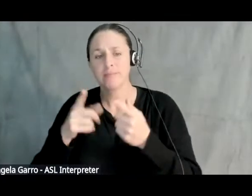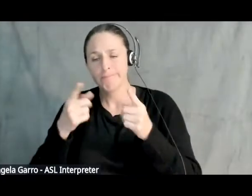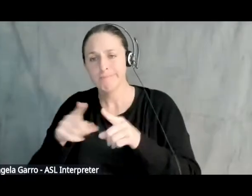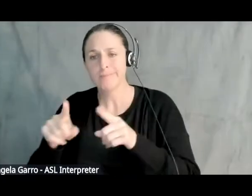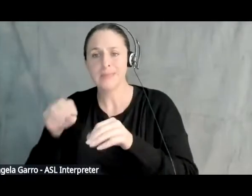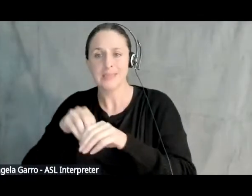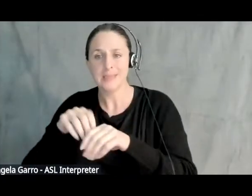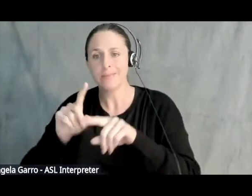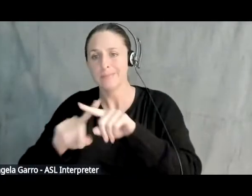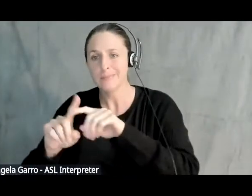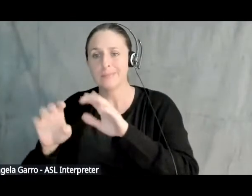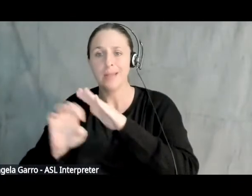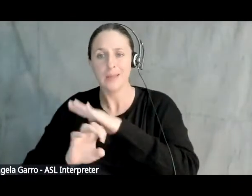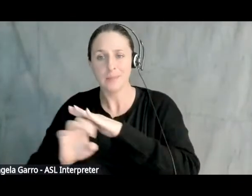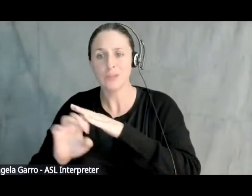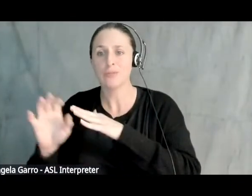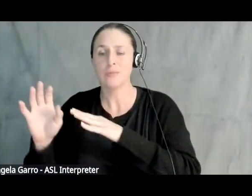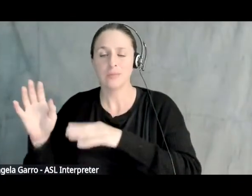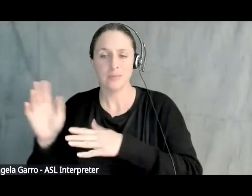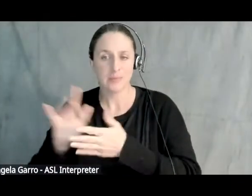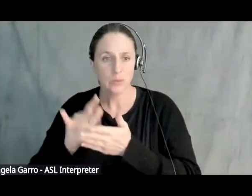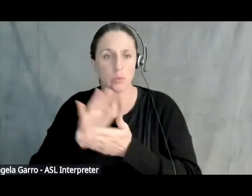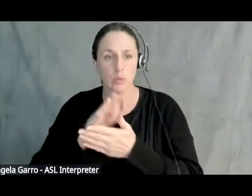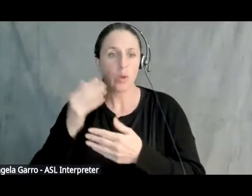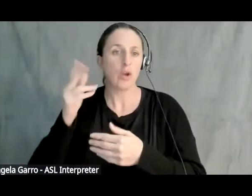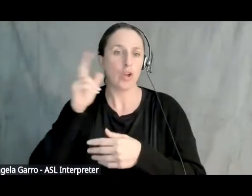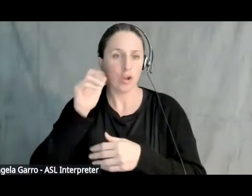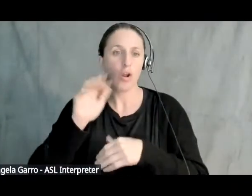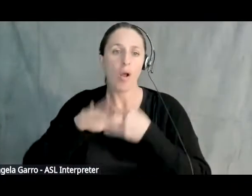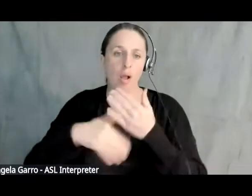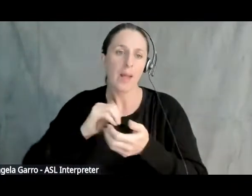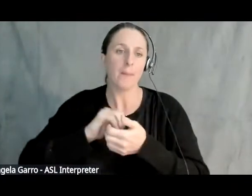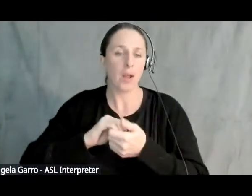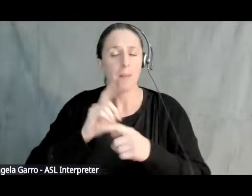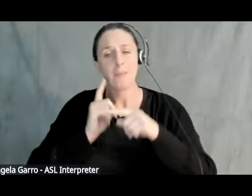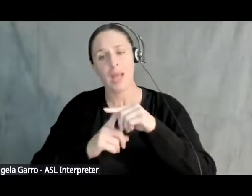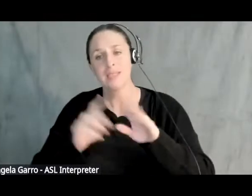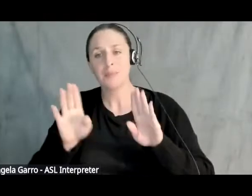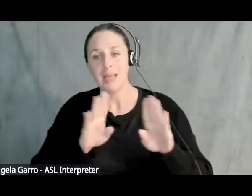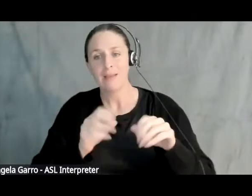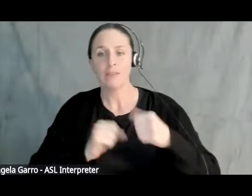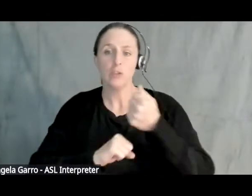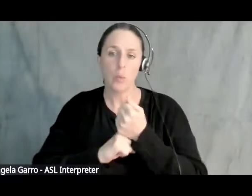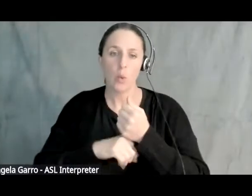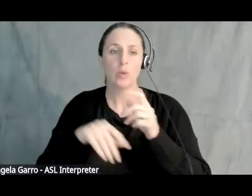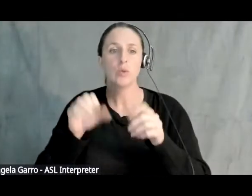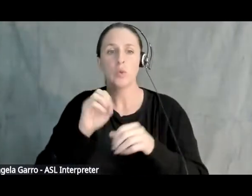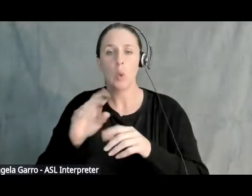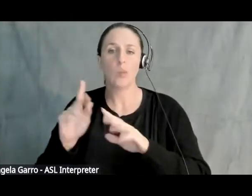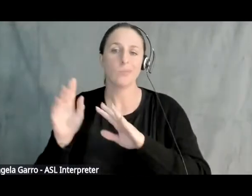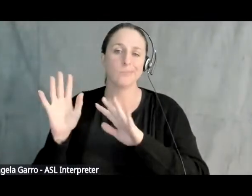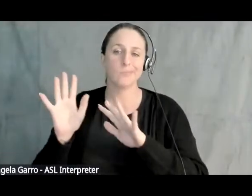obviously at the elementary grades. We've heard all of our partners talk about positive behavior support and sort of the traditional